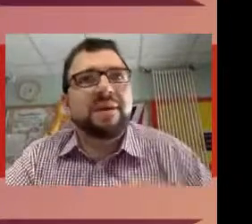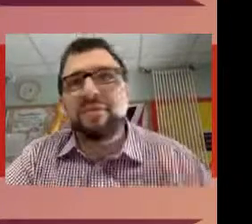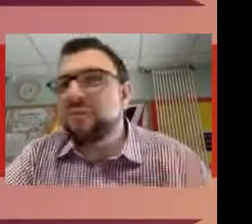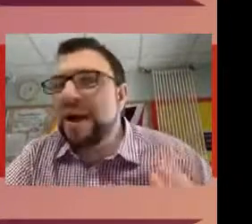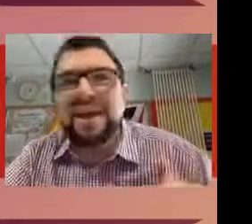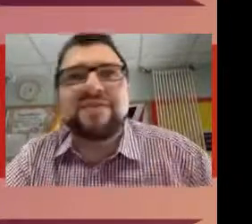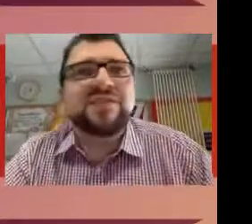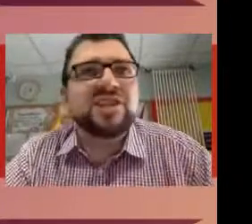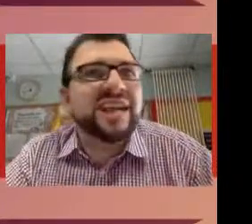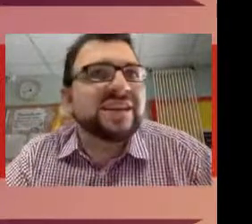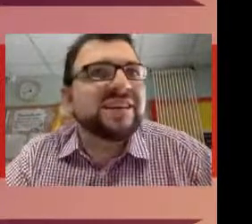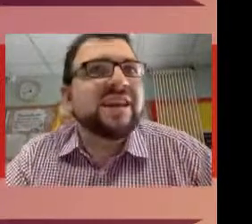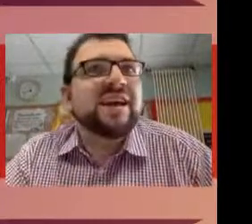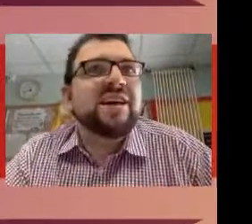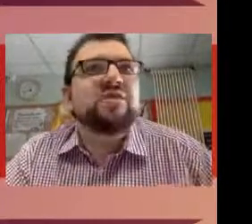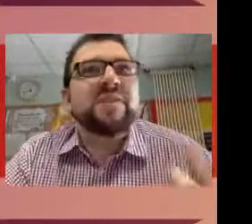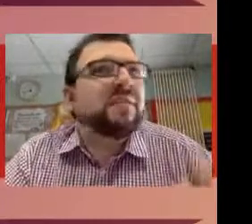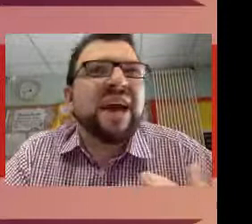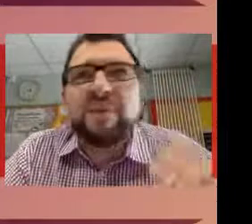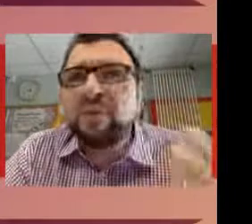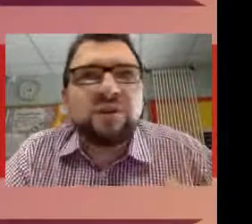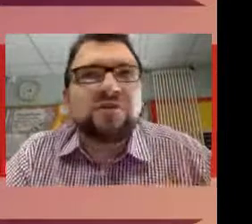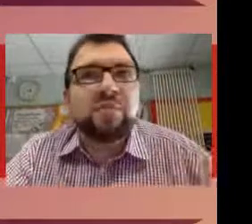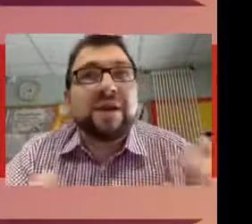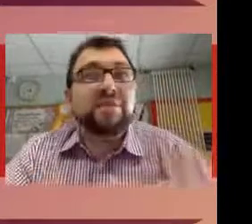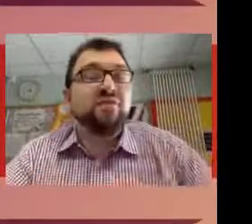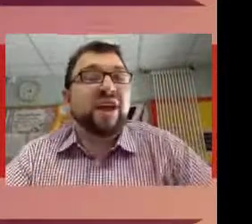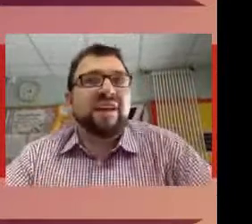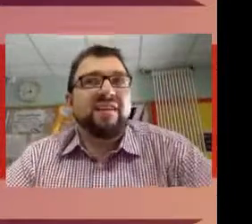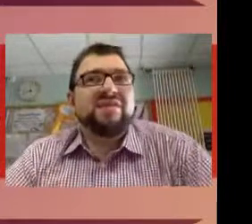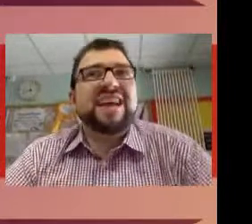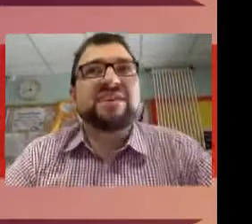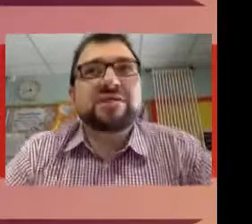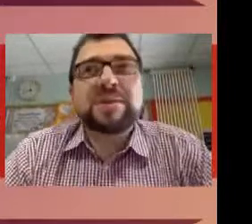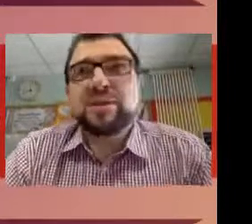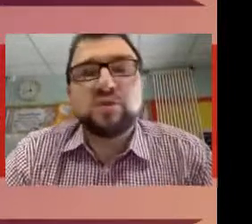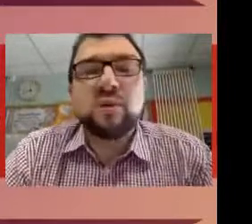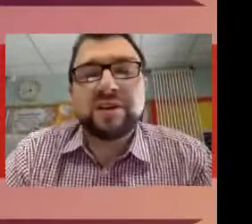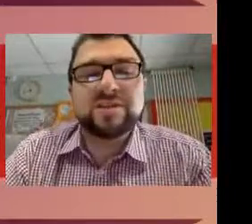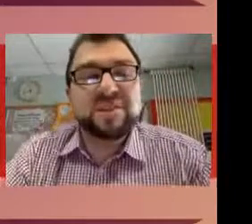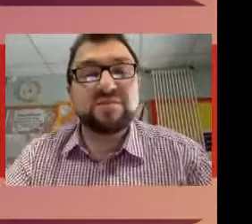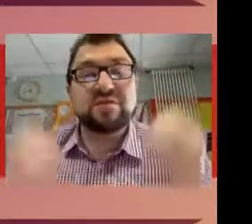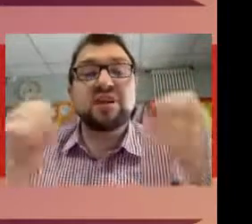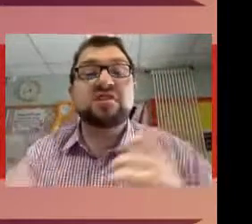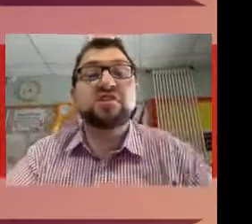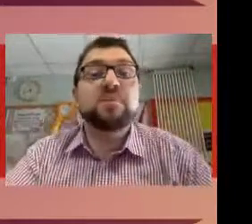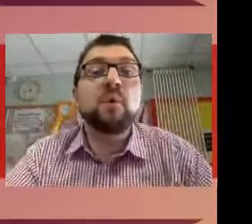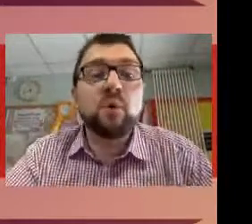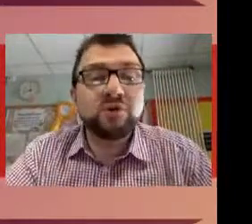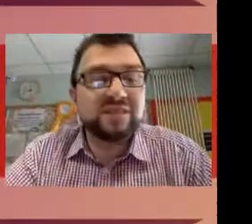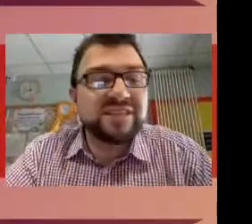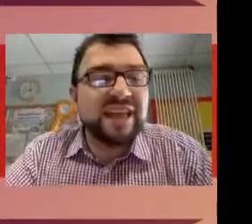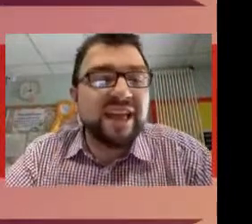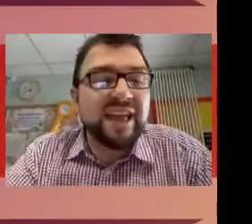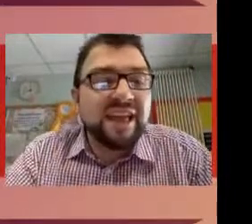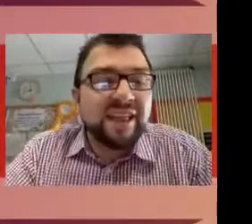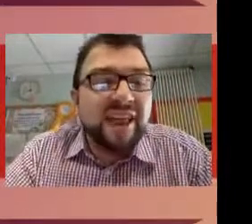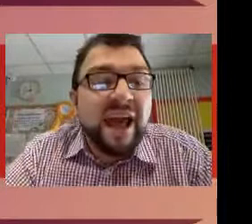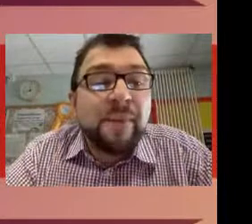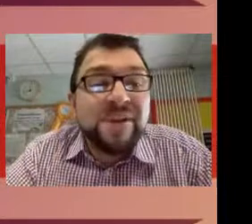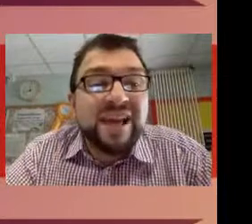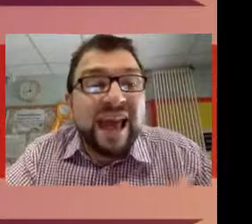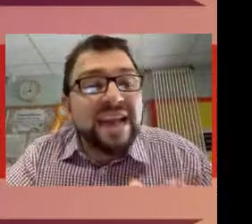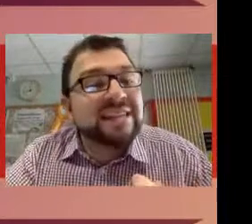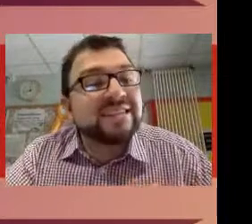balcony and people have waved and cheered. And normally that might happen once, or maybe if it's extra special twice. But this was such an important day